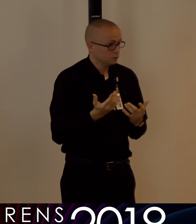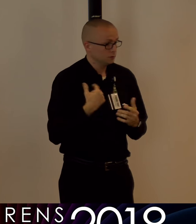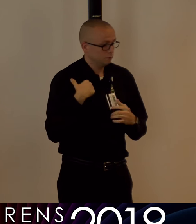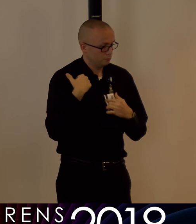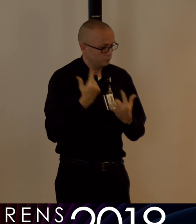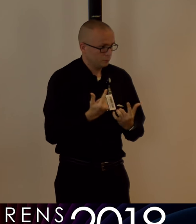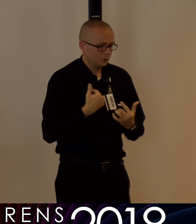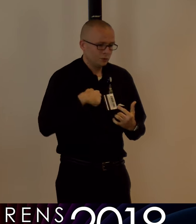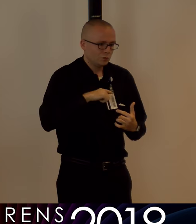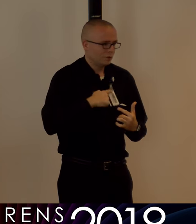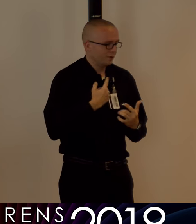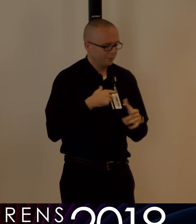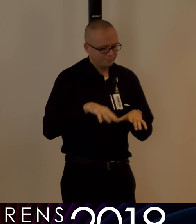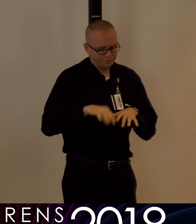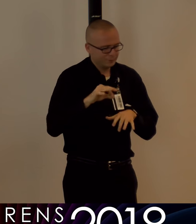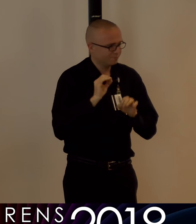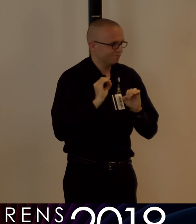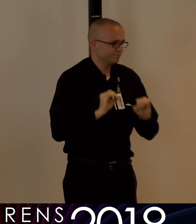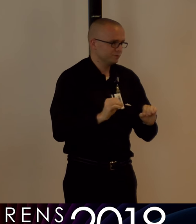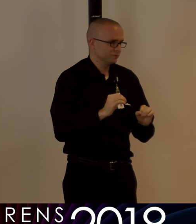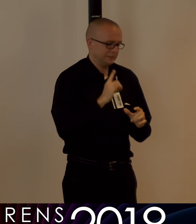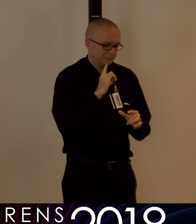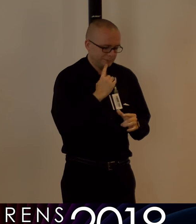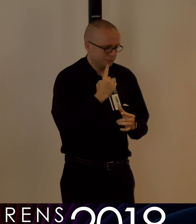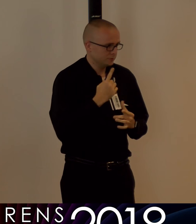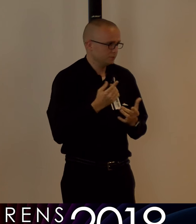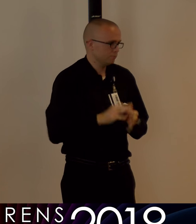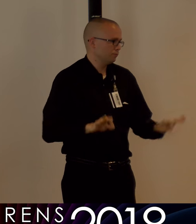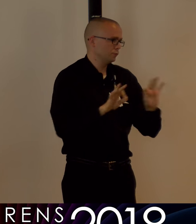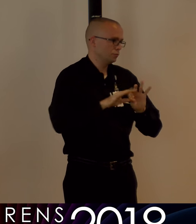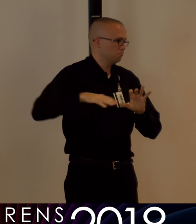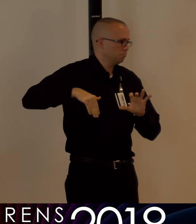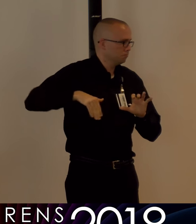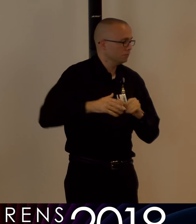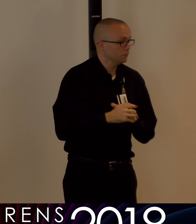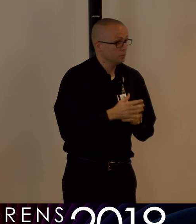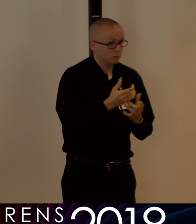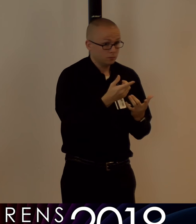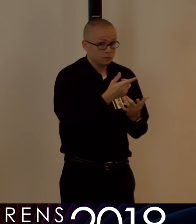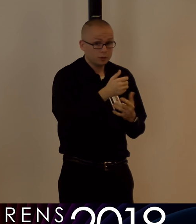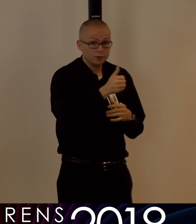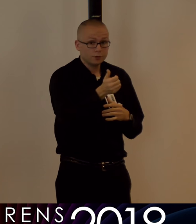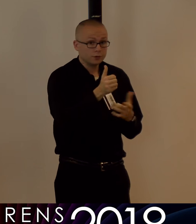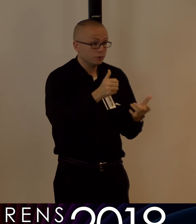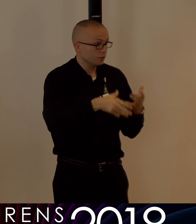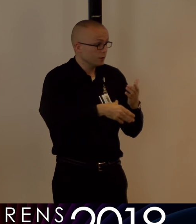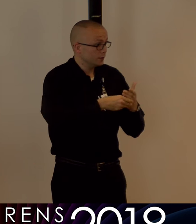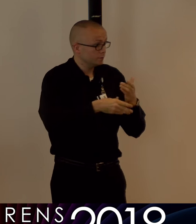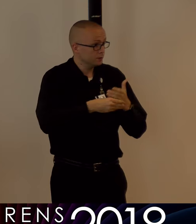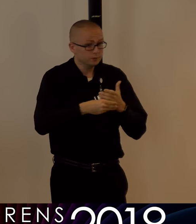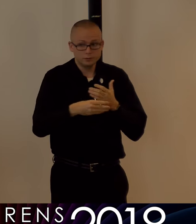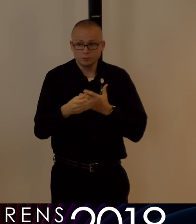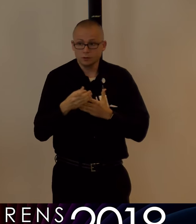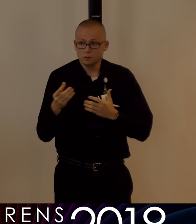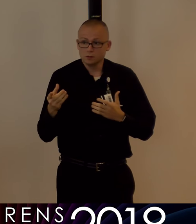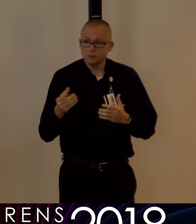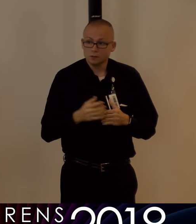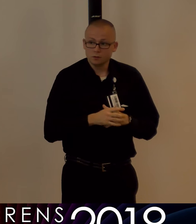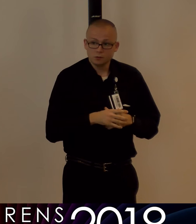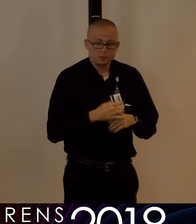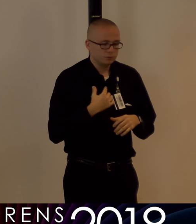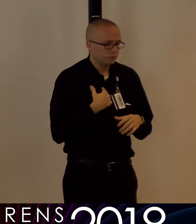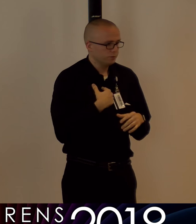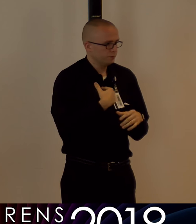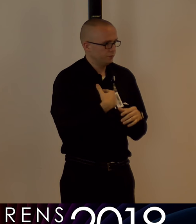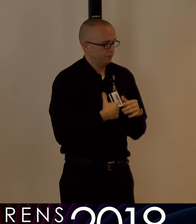system, but haven't uncovered anything meaningful yet. Anybody else want to add anything?